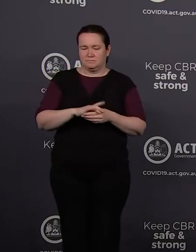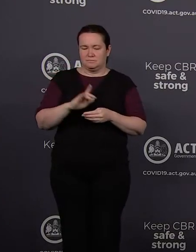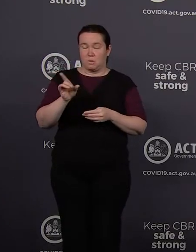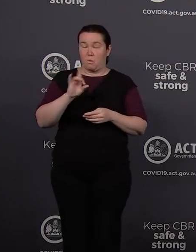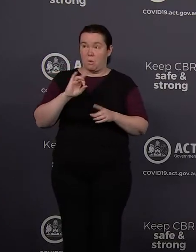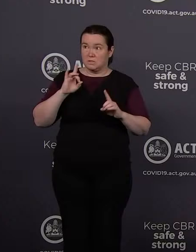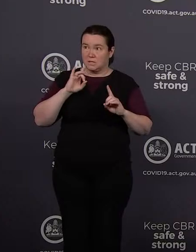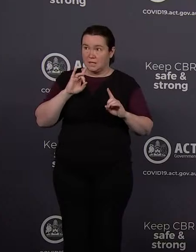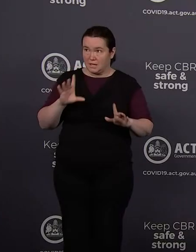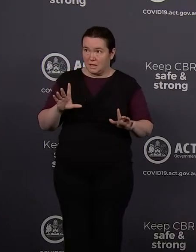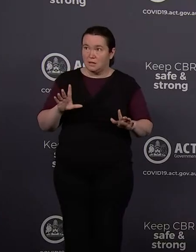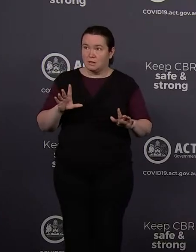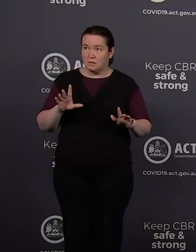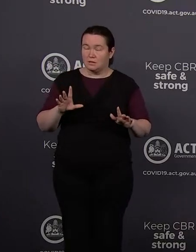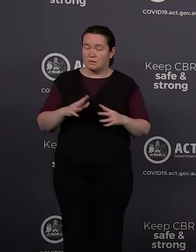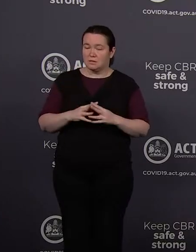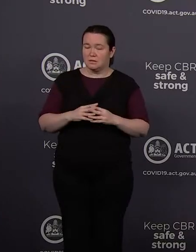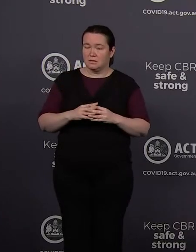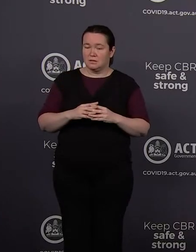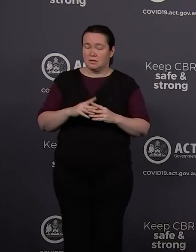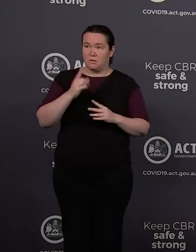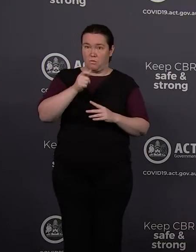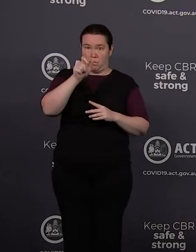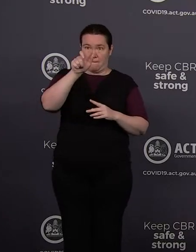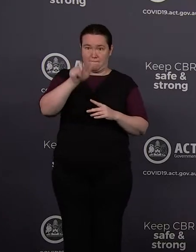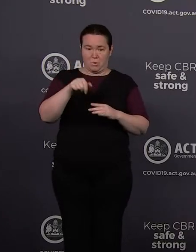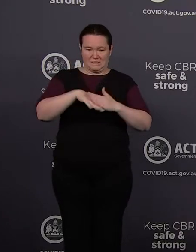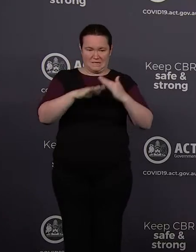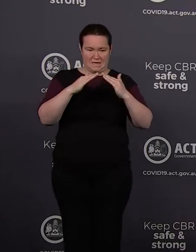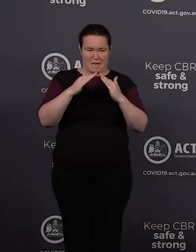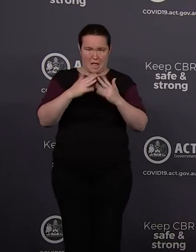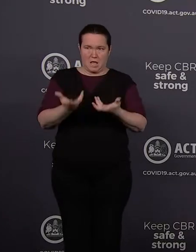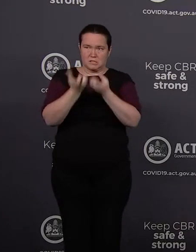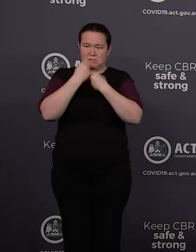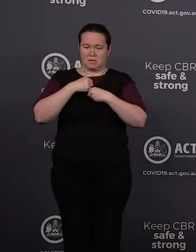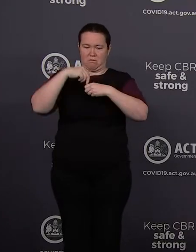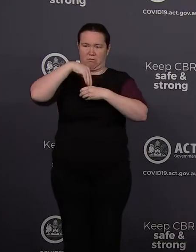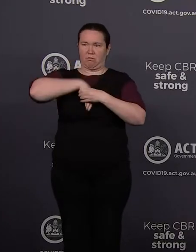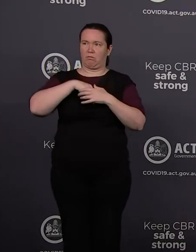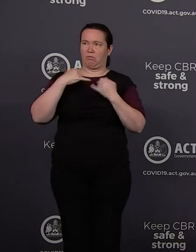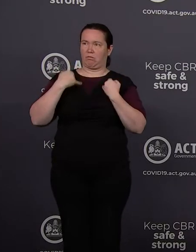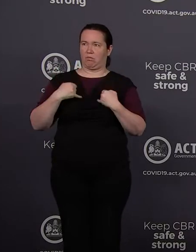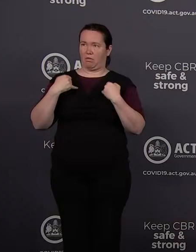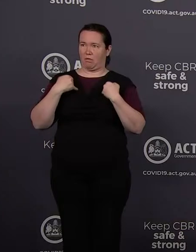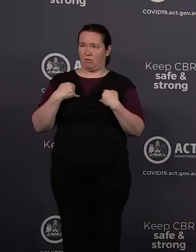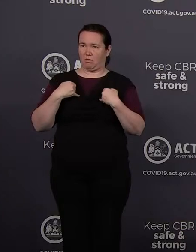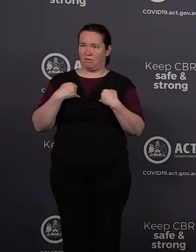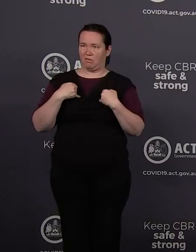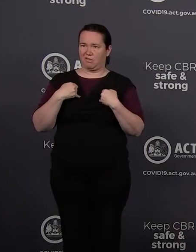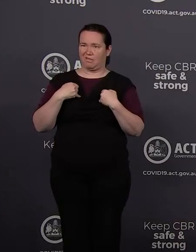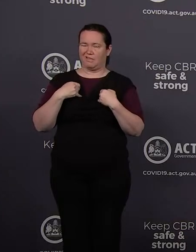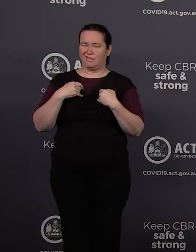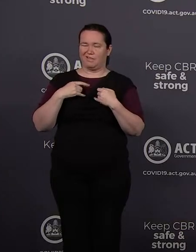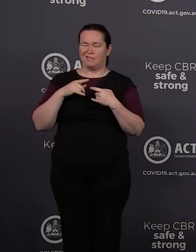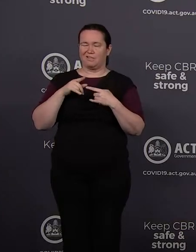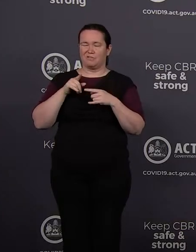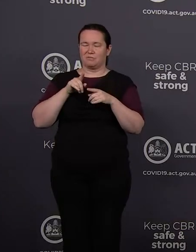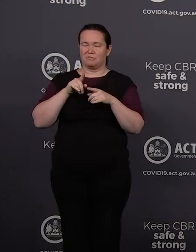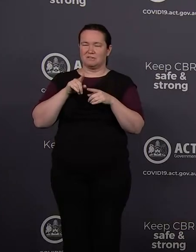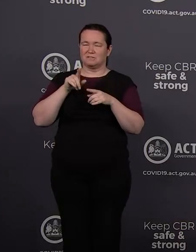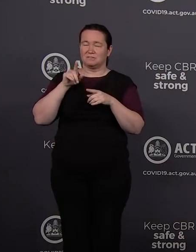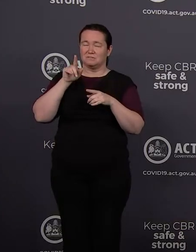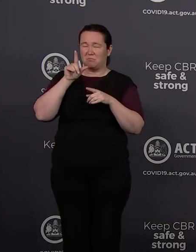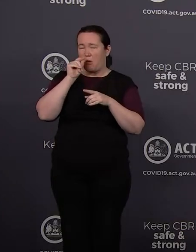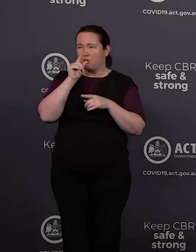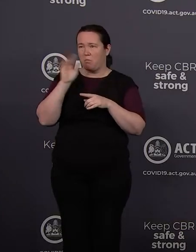number of occasions now, is that if one person in a household gets it, it's most likely that everyone in the